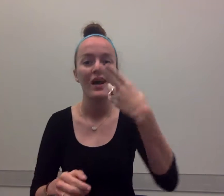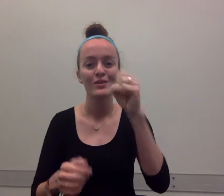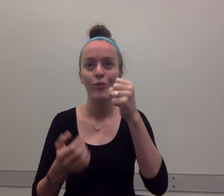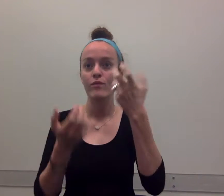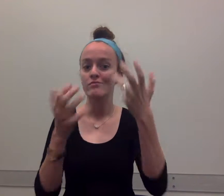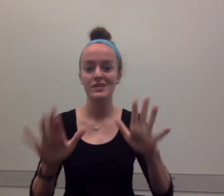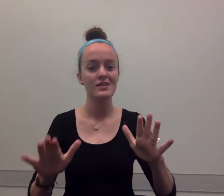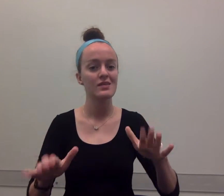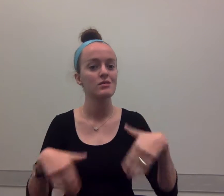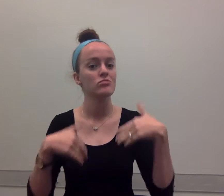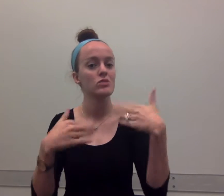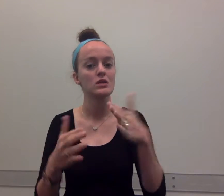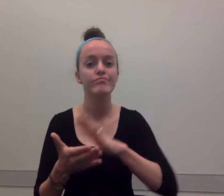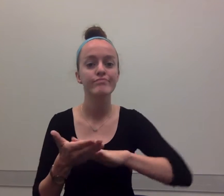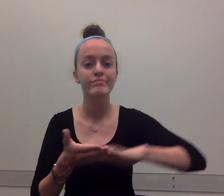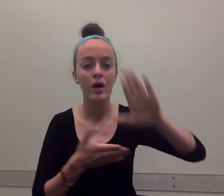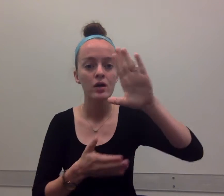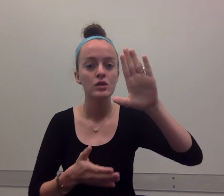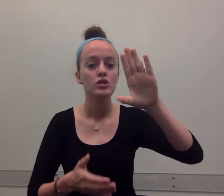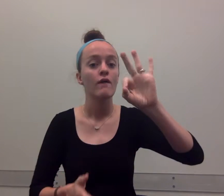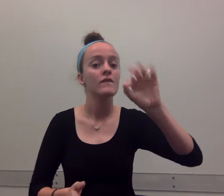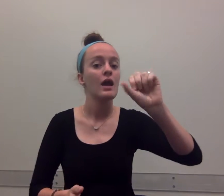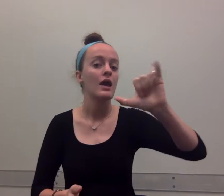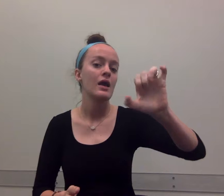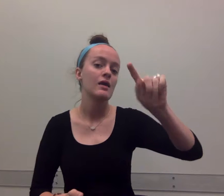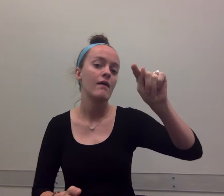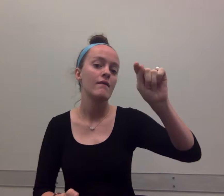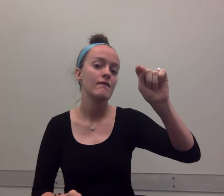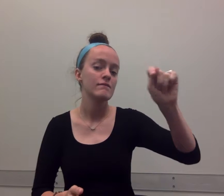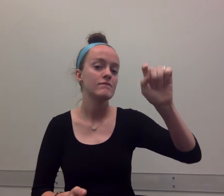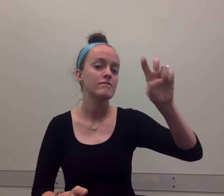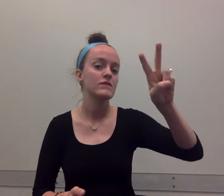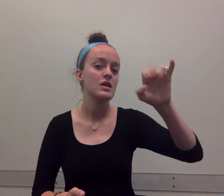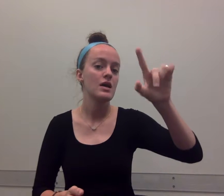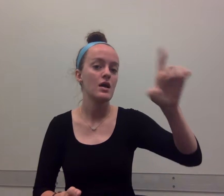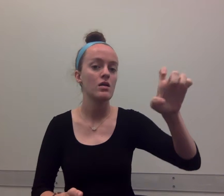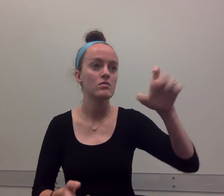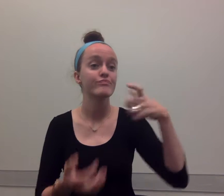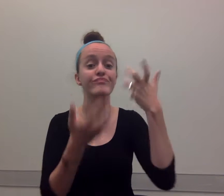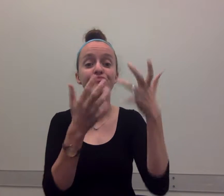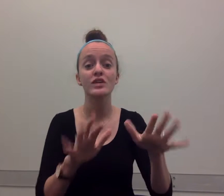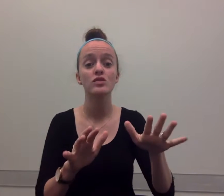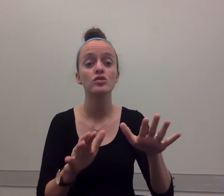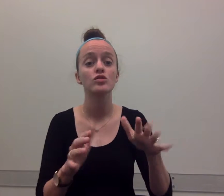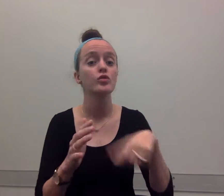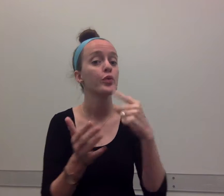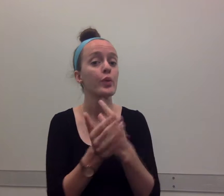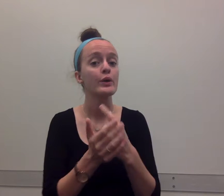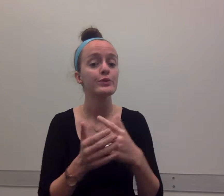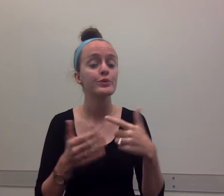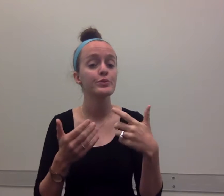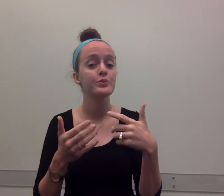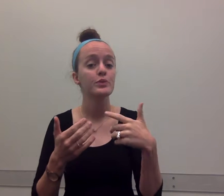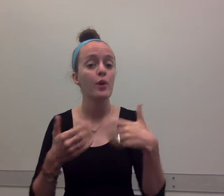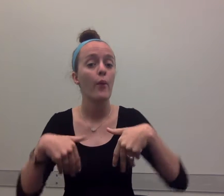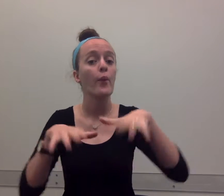to Fayetteville for my undergraduate degree, and then I went to the Bowen School of Law here in Little Rock. Law